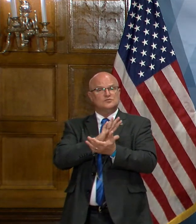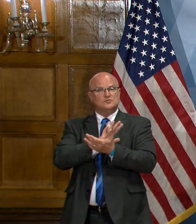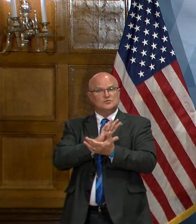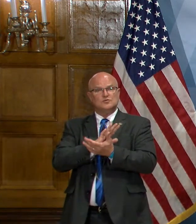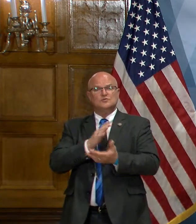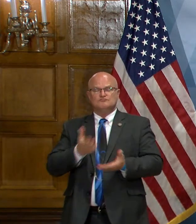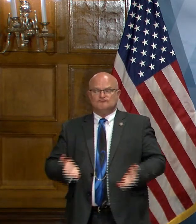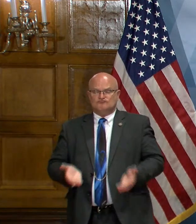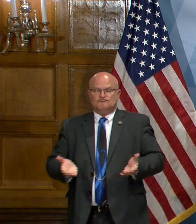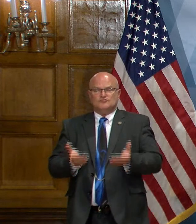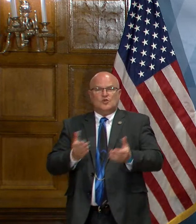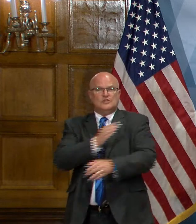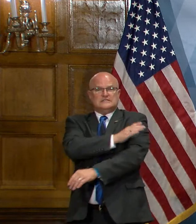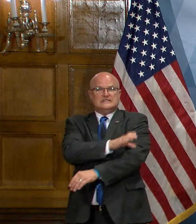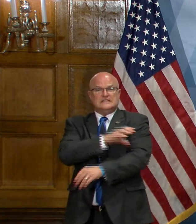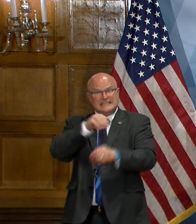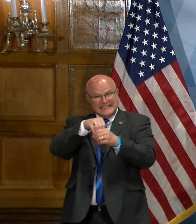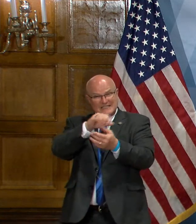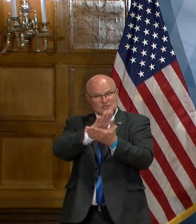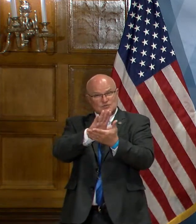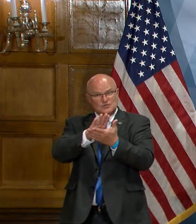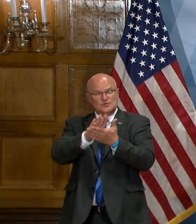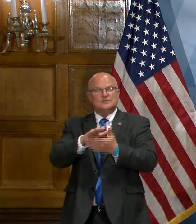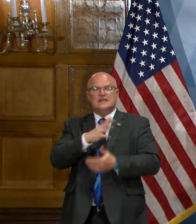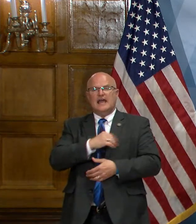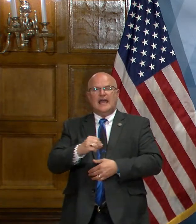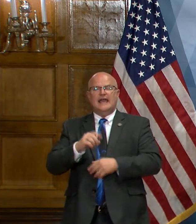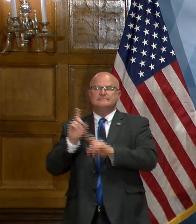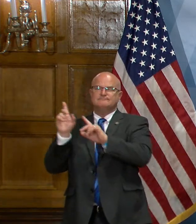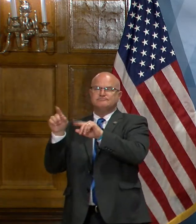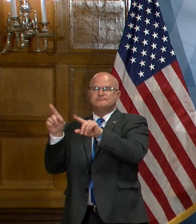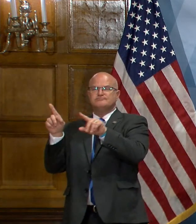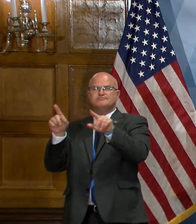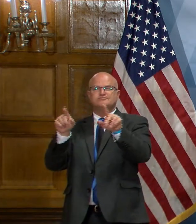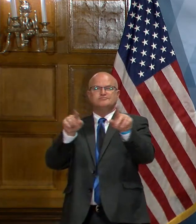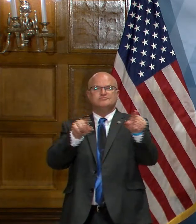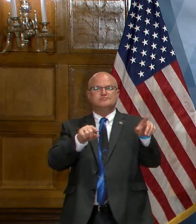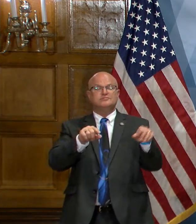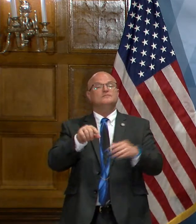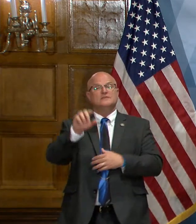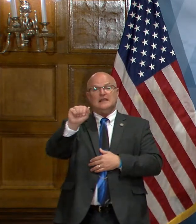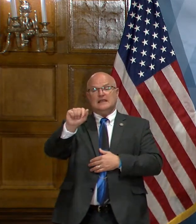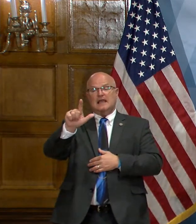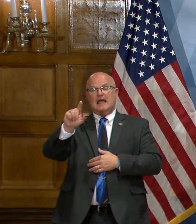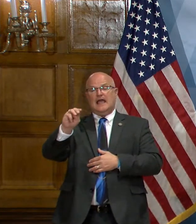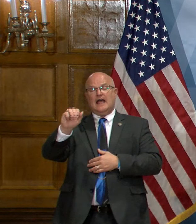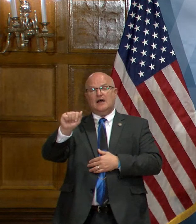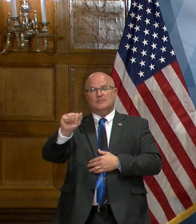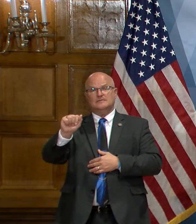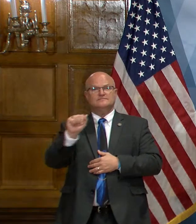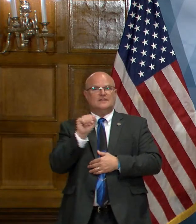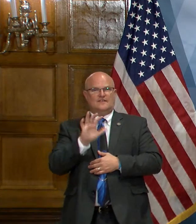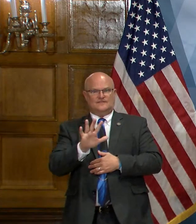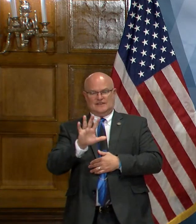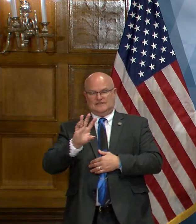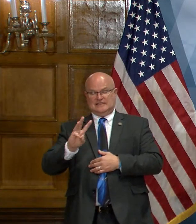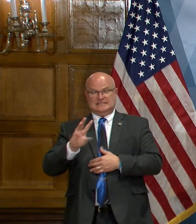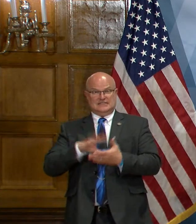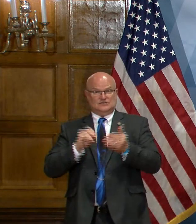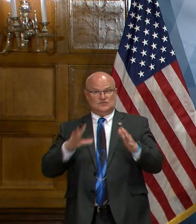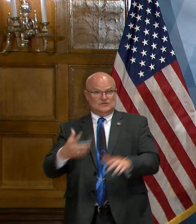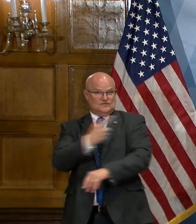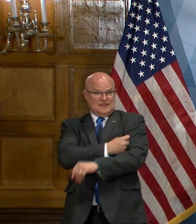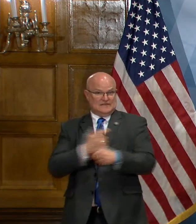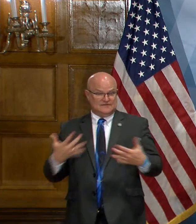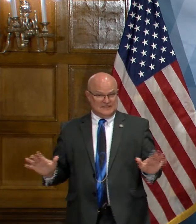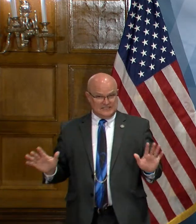to encourage clinics in the schools. And you go around in Alma, we've had 56 students that have been